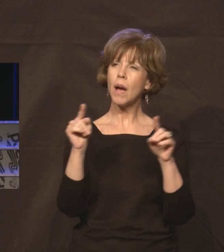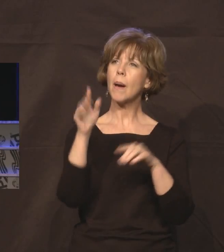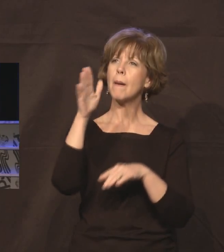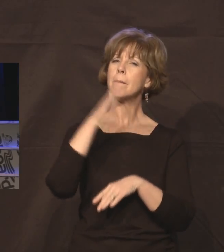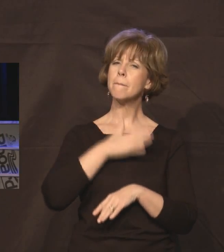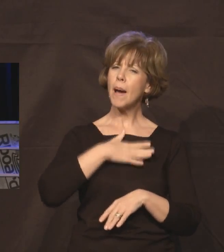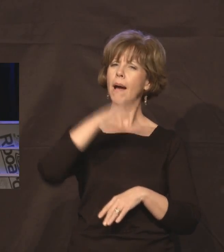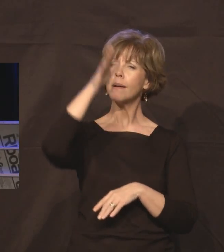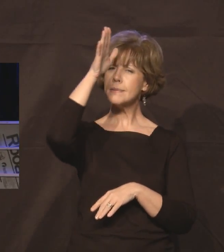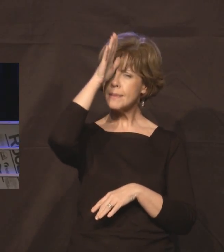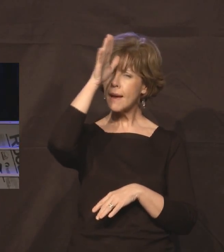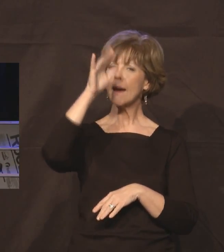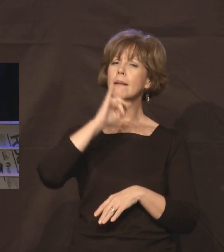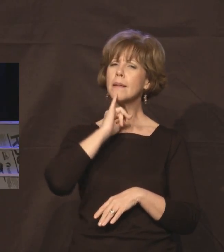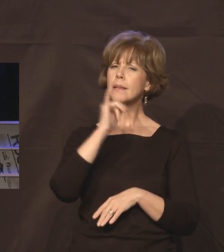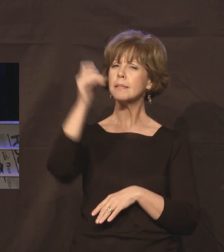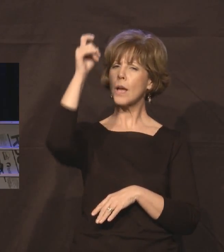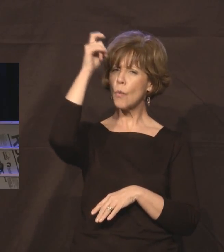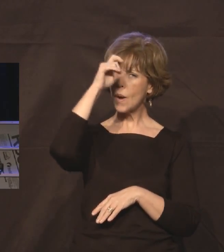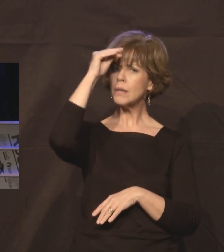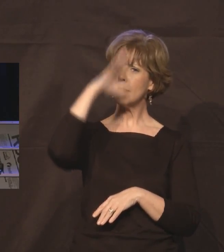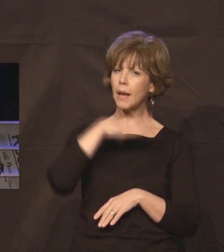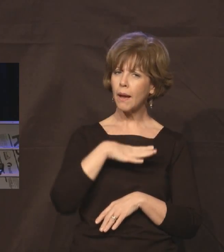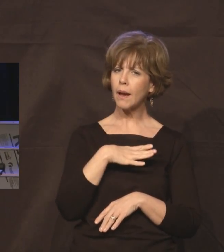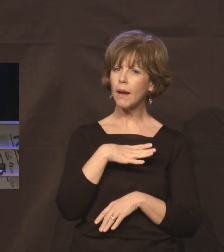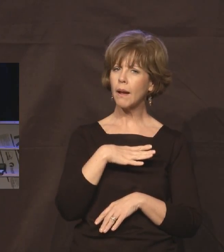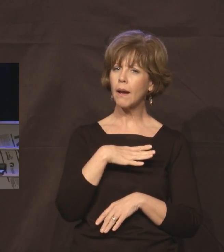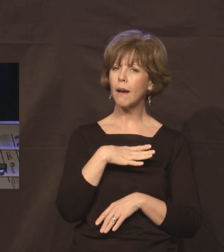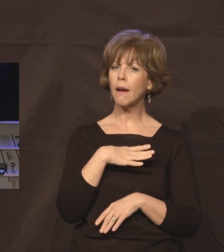man. And number two, see,